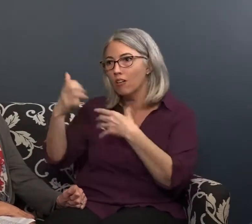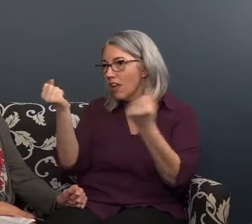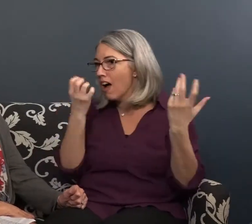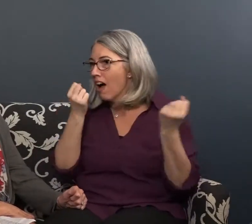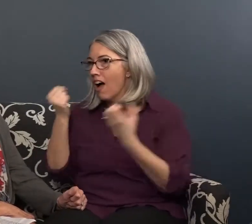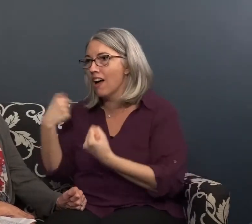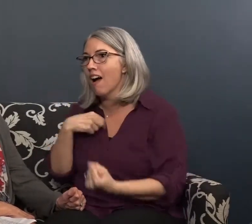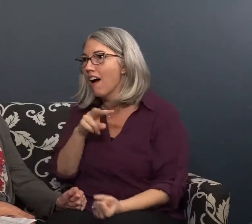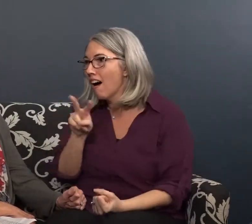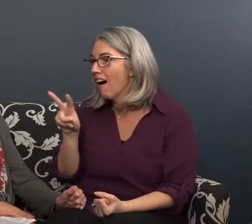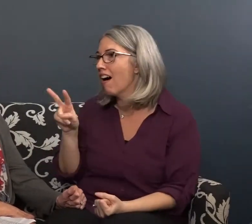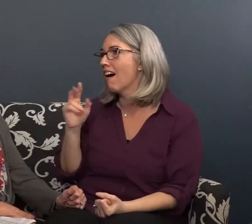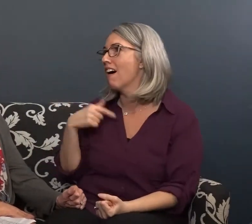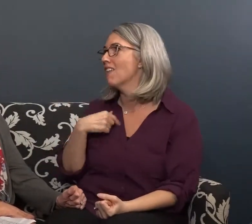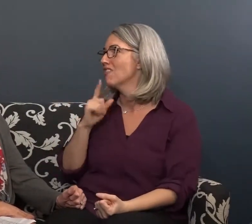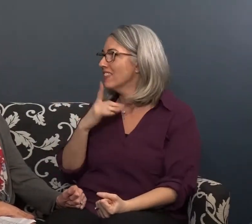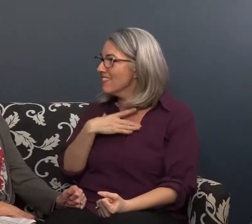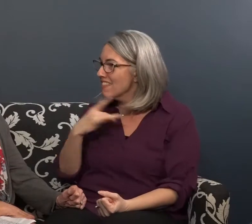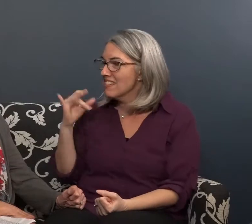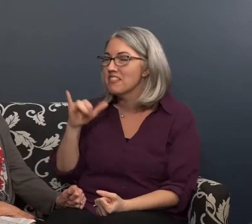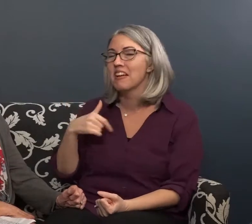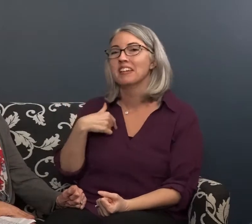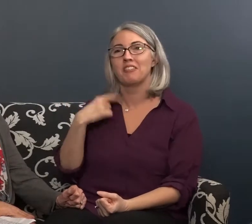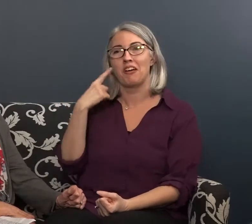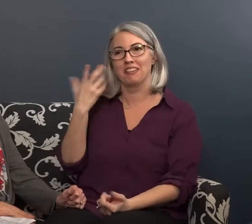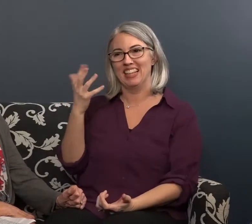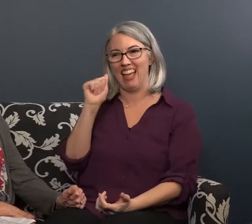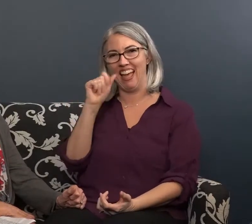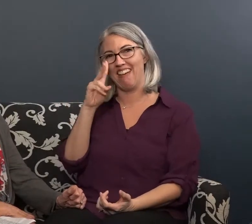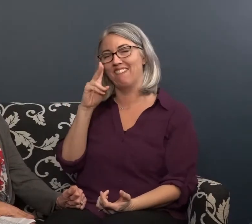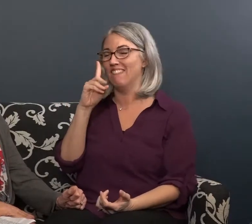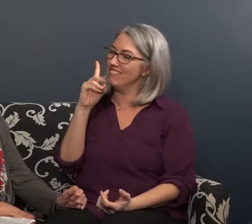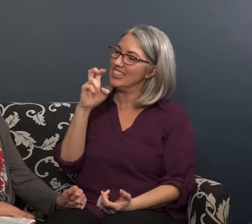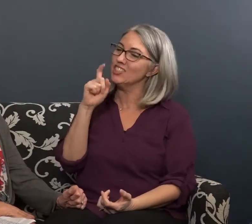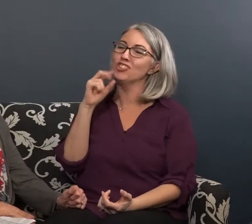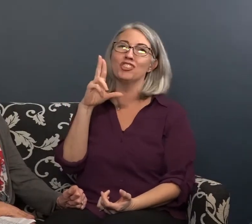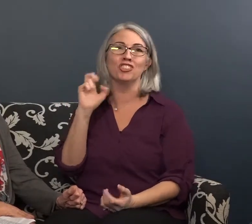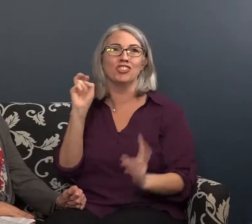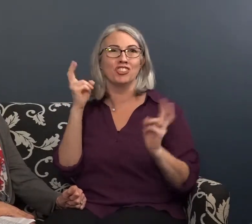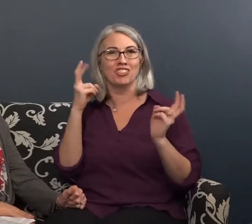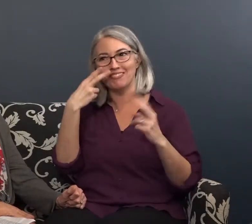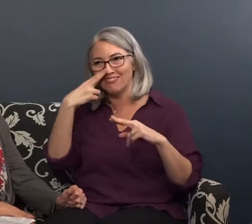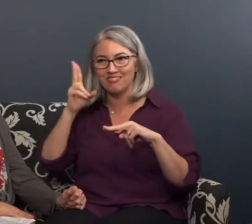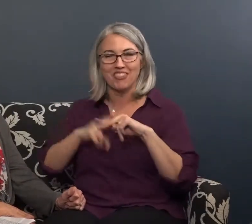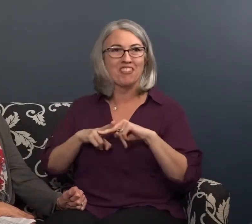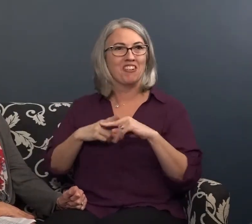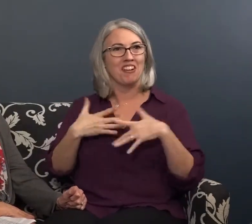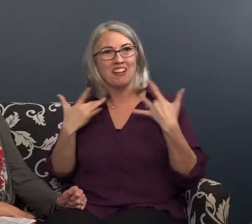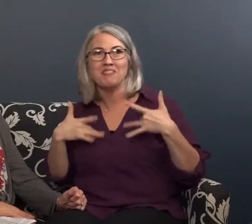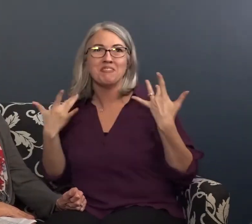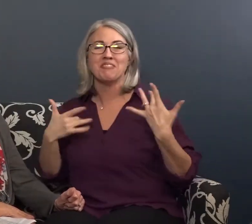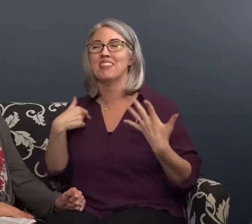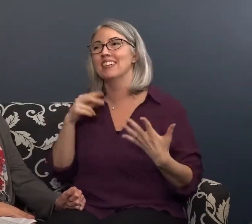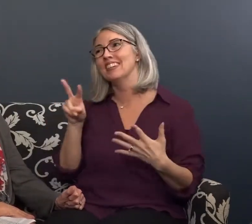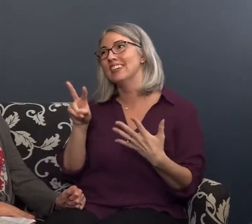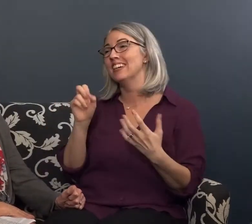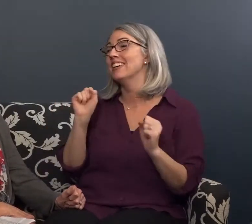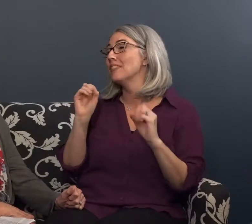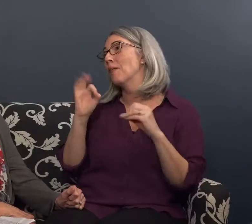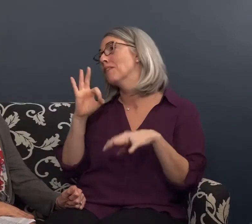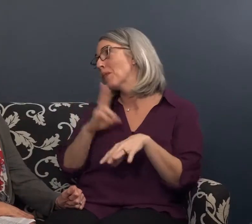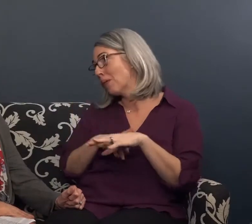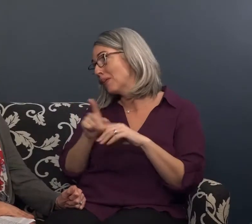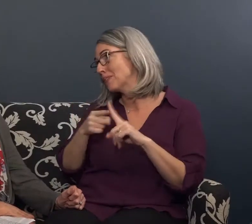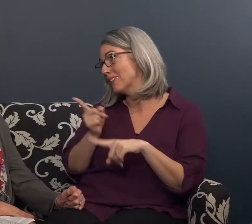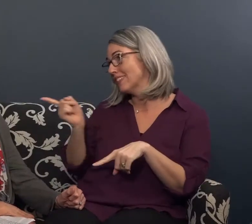like an adventure and how everyone could sign to one another and communicate and they stay overnight in the dorm and it just looked like